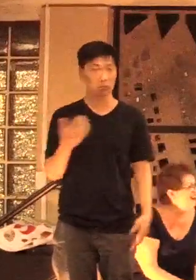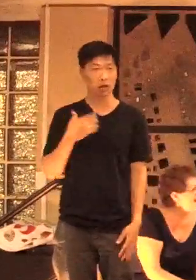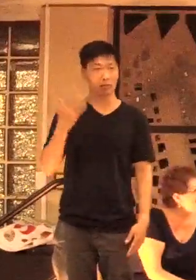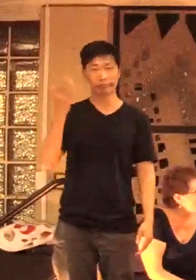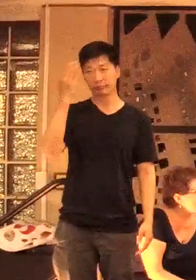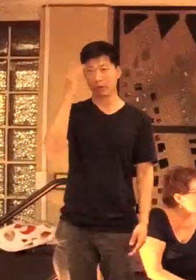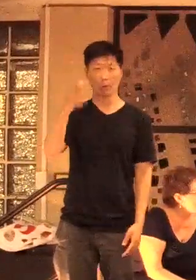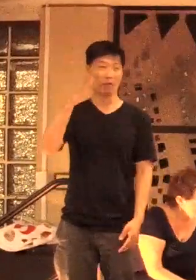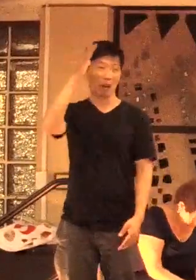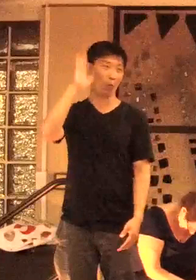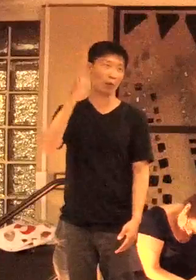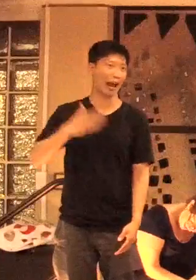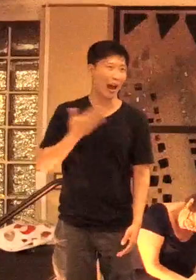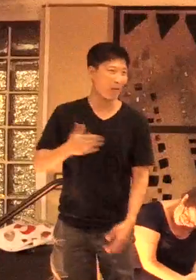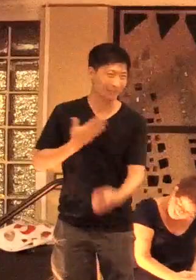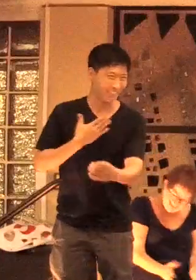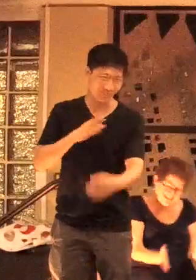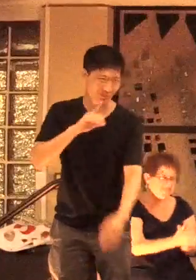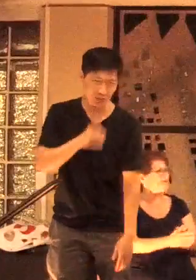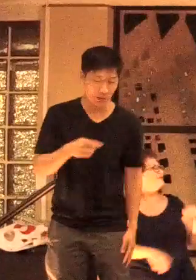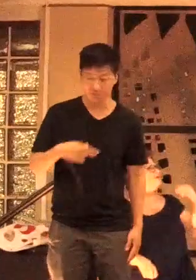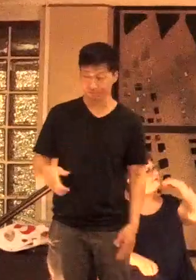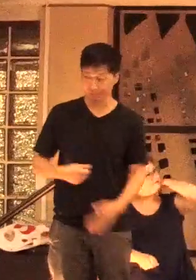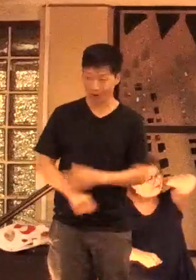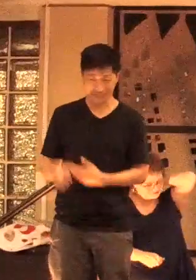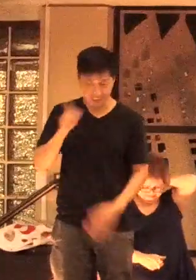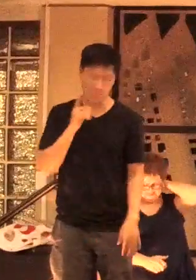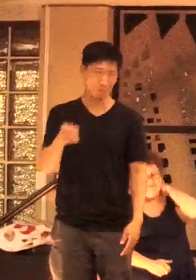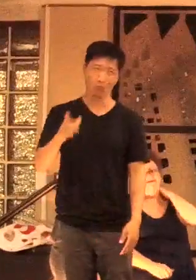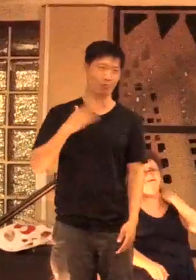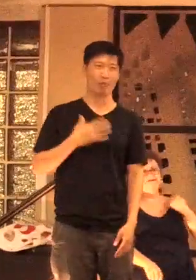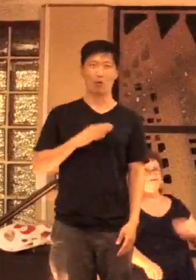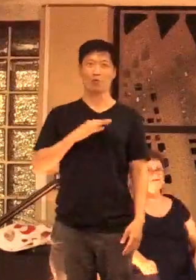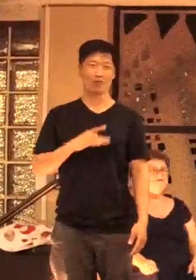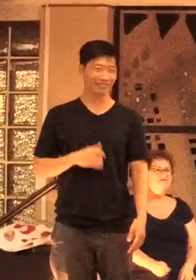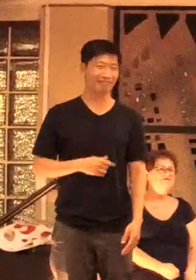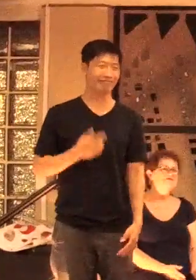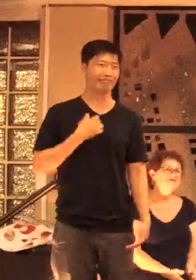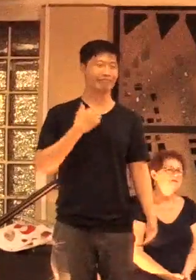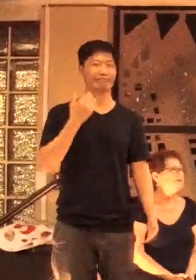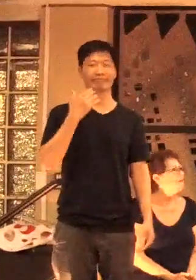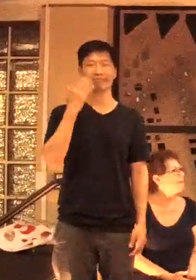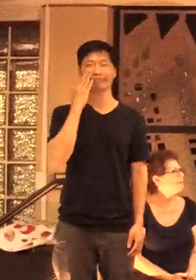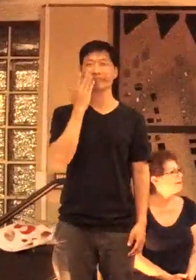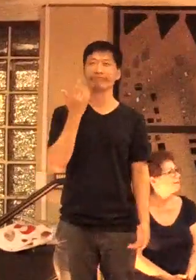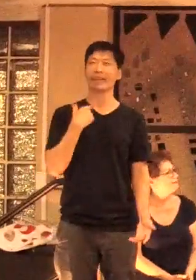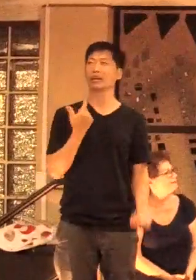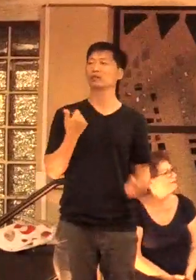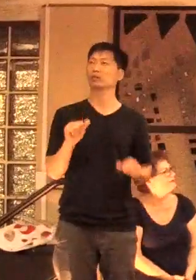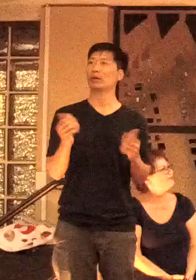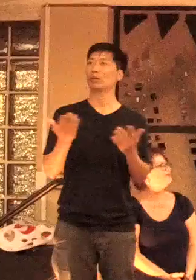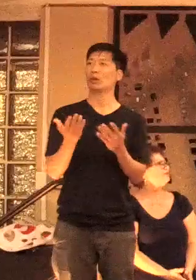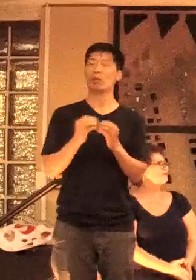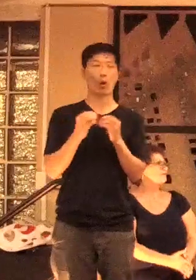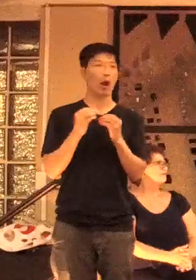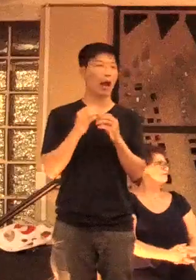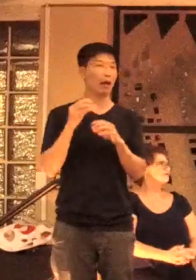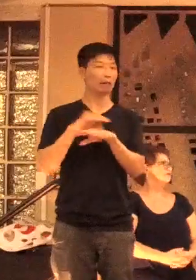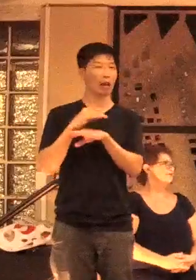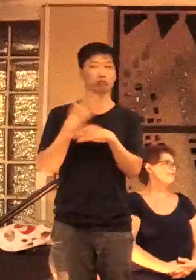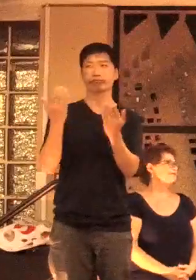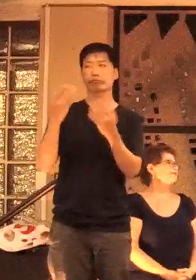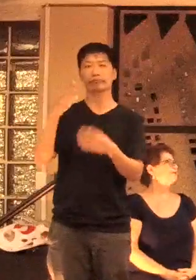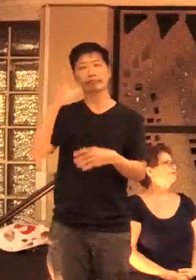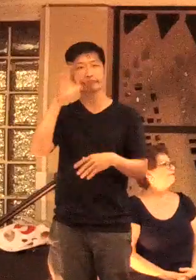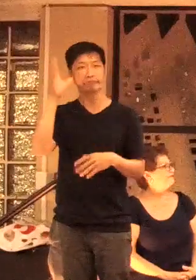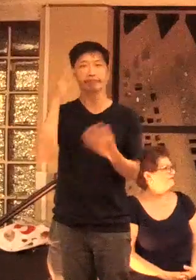dad would be very happy that the child was deaf. And I think I would just try to, you know, get some advice from them, see